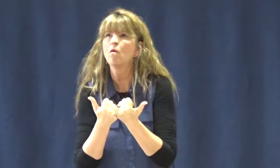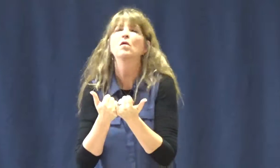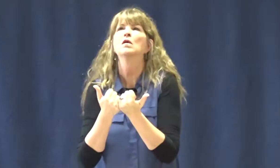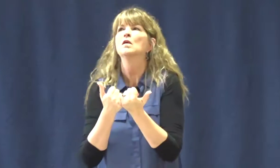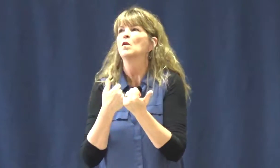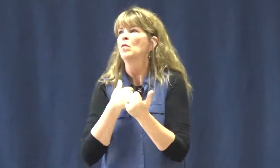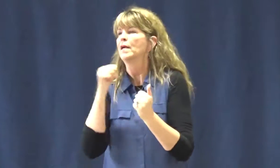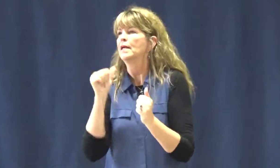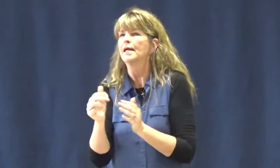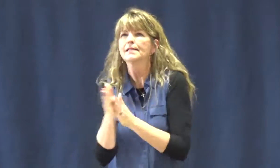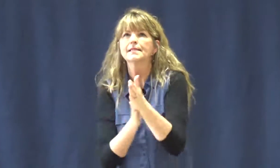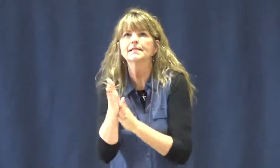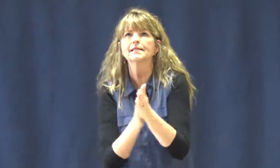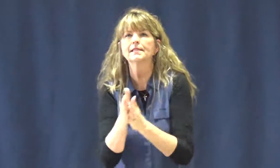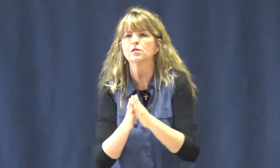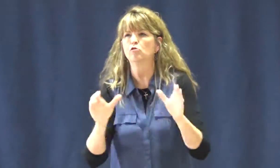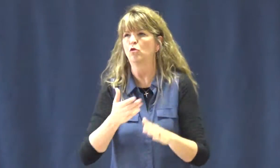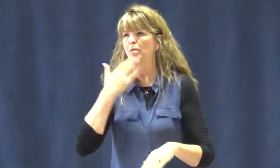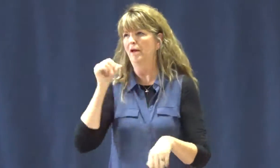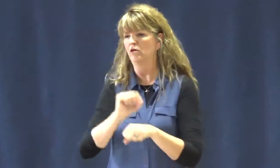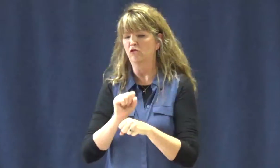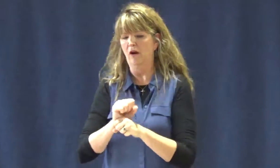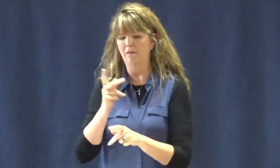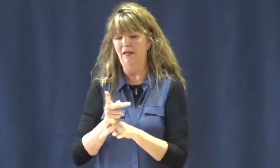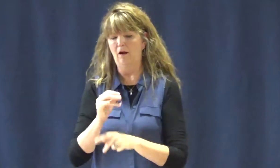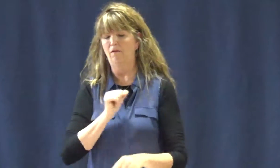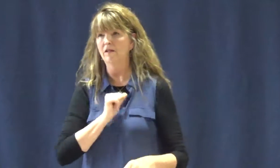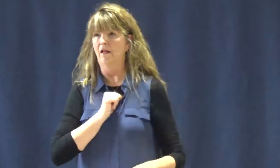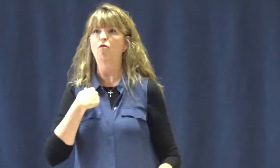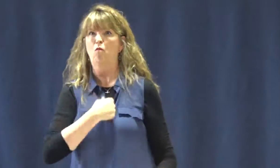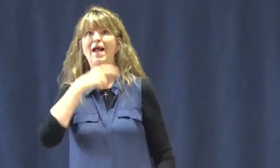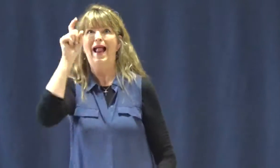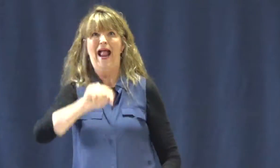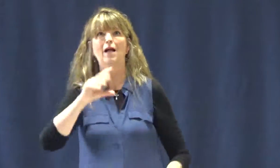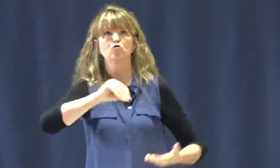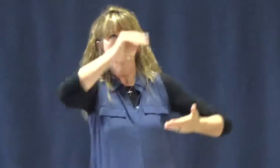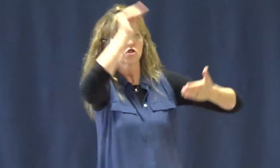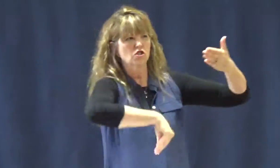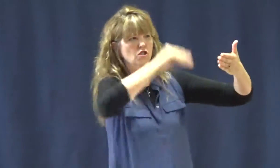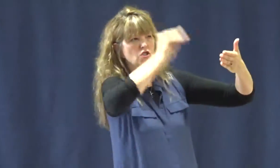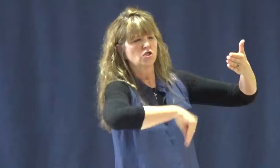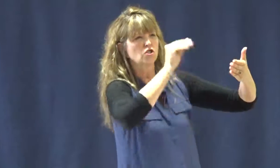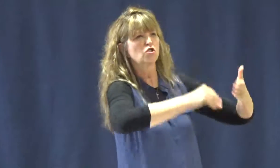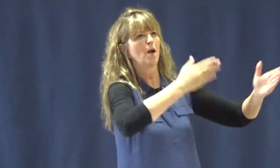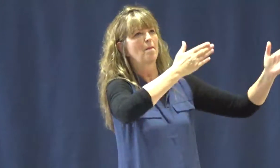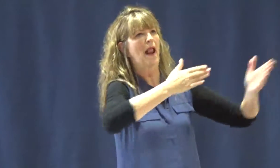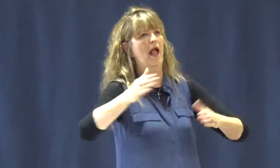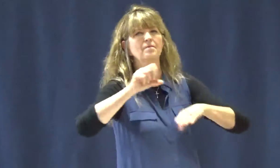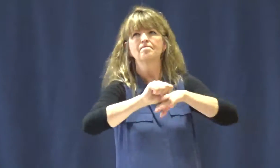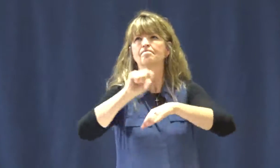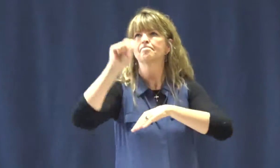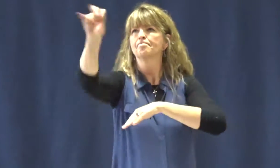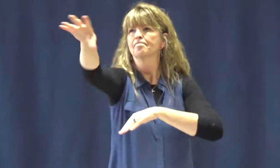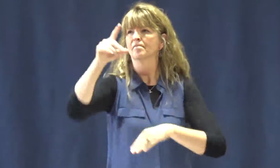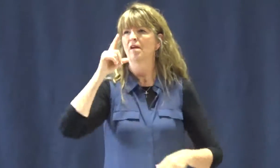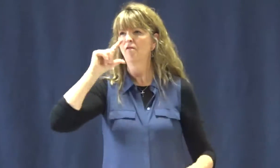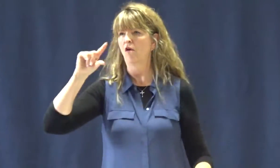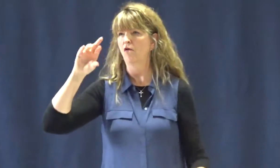figure out and how we can be motivated and do a better job for self-care. We had to do a lot of